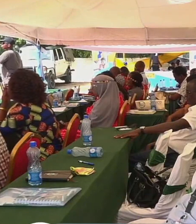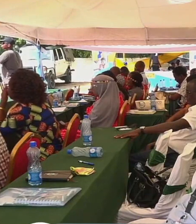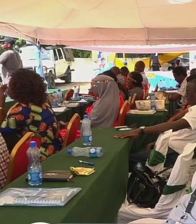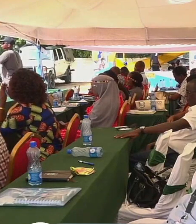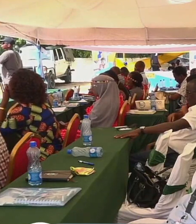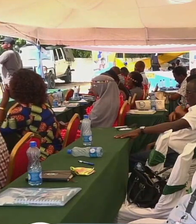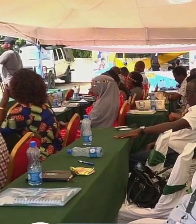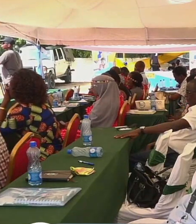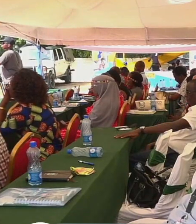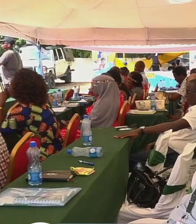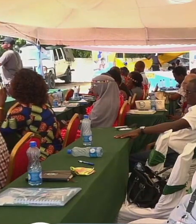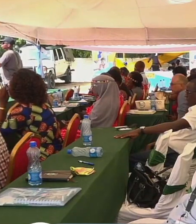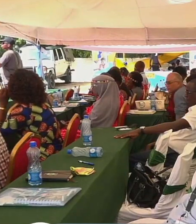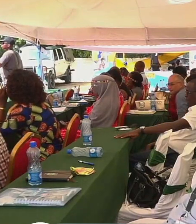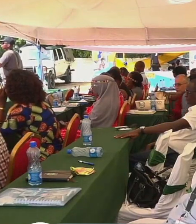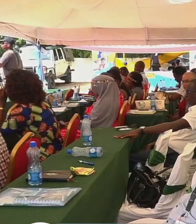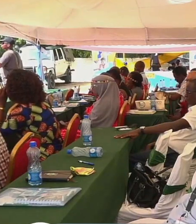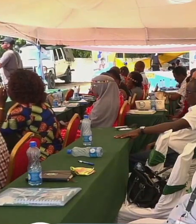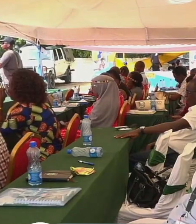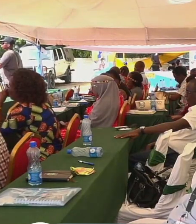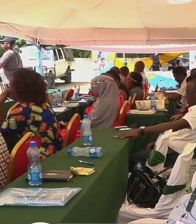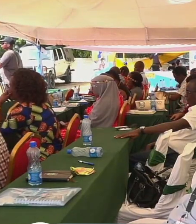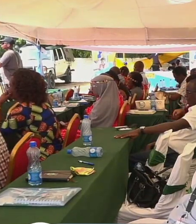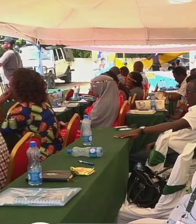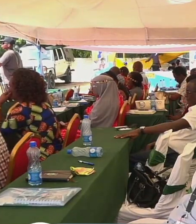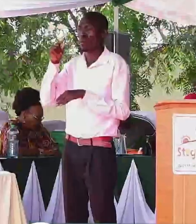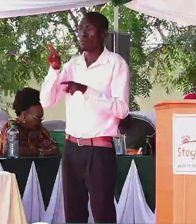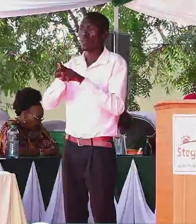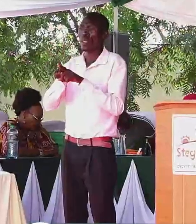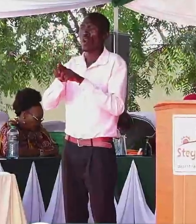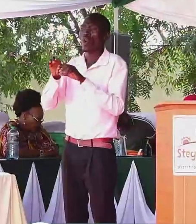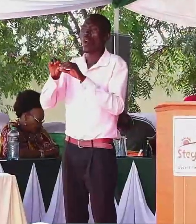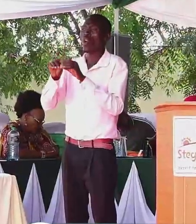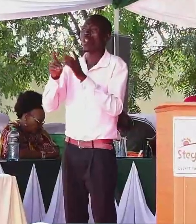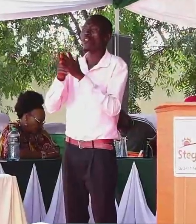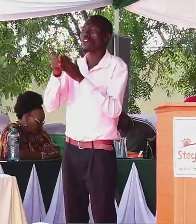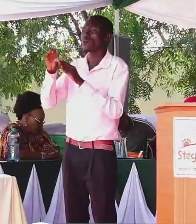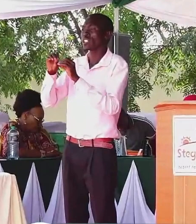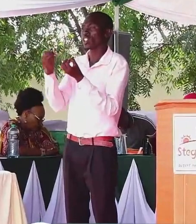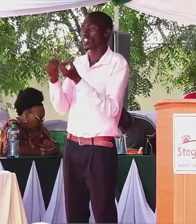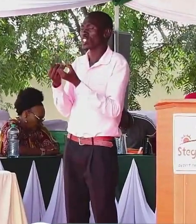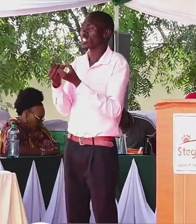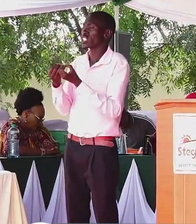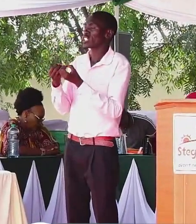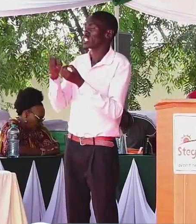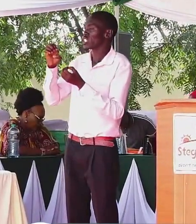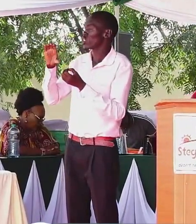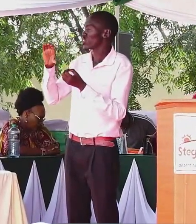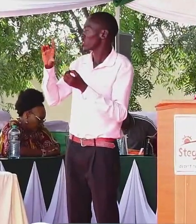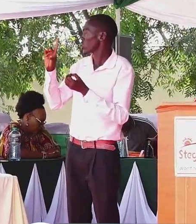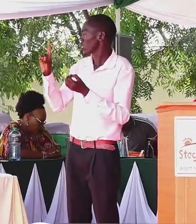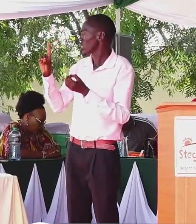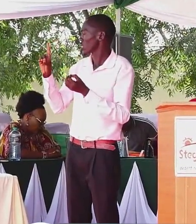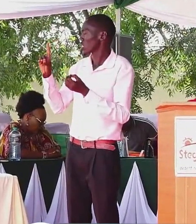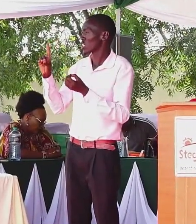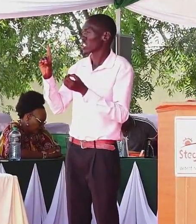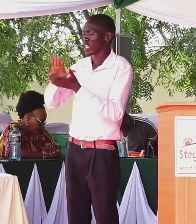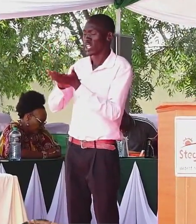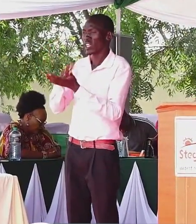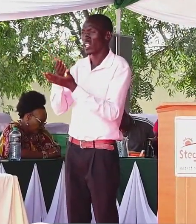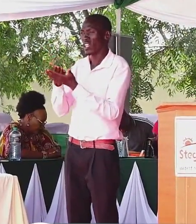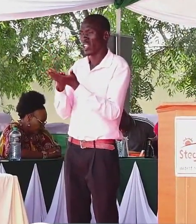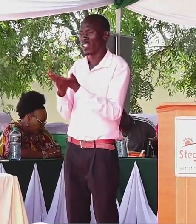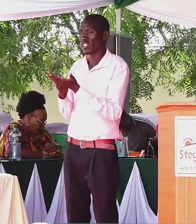the national government, development partners, the ECD network, and everyone who has